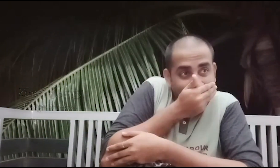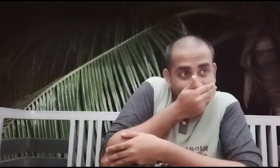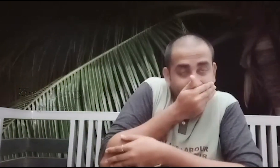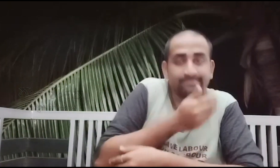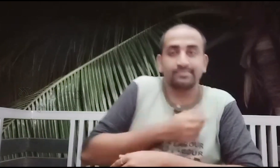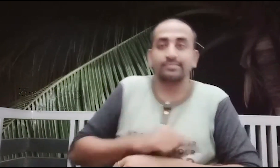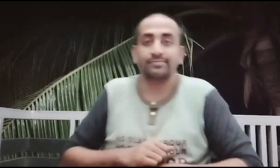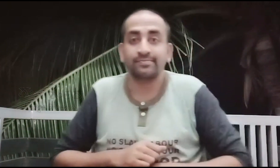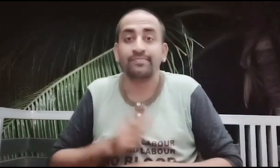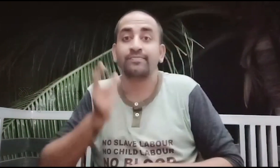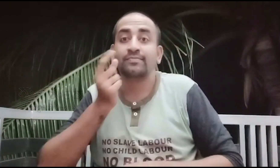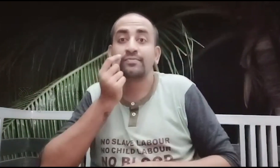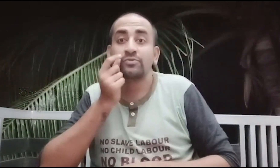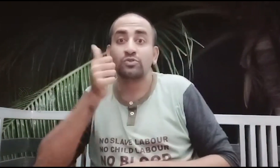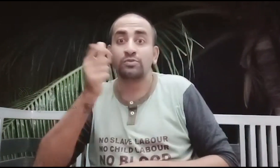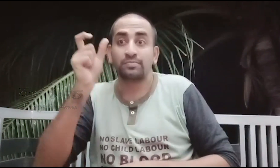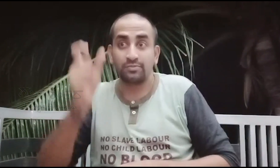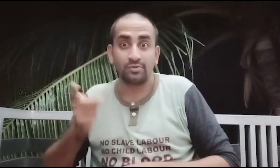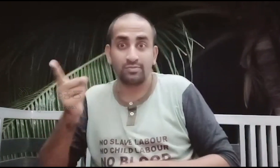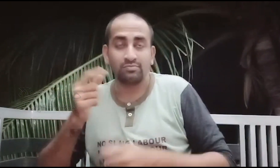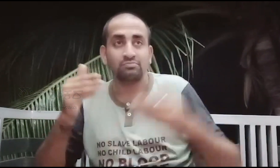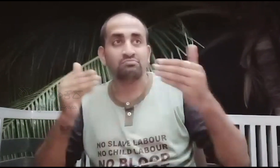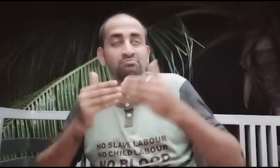that this is going to be his now because he bought it for him.